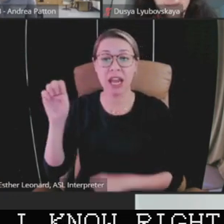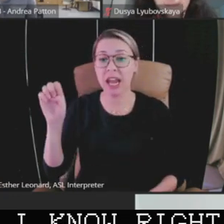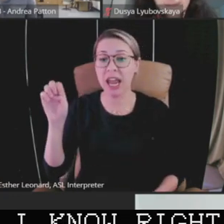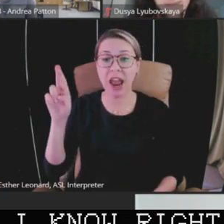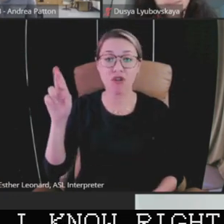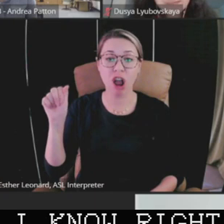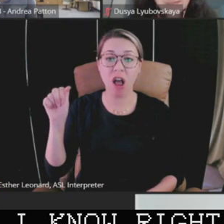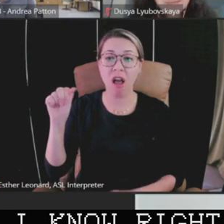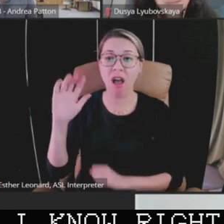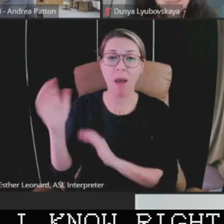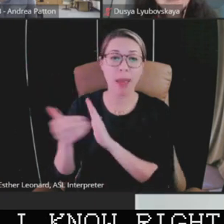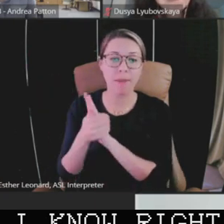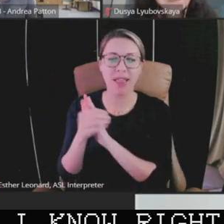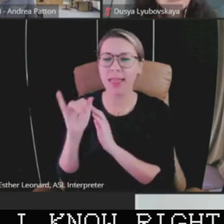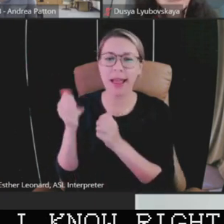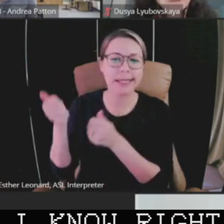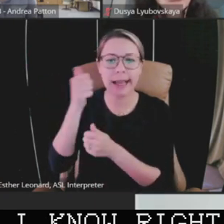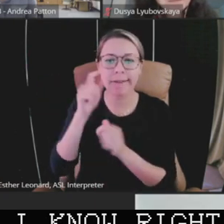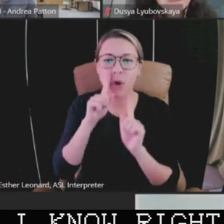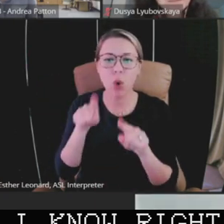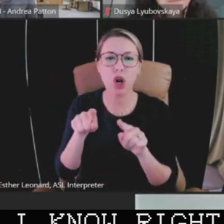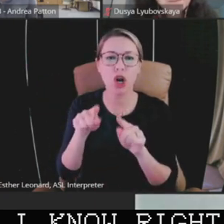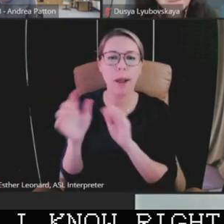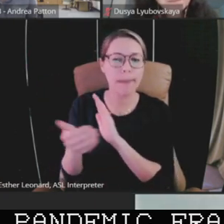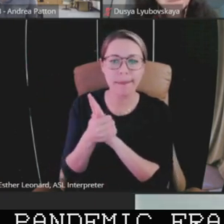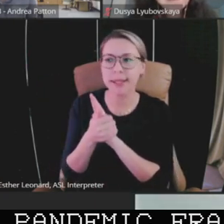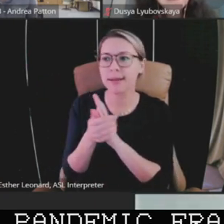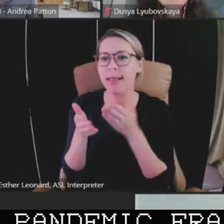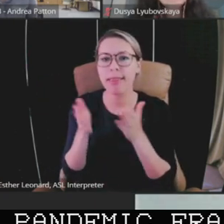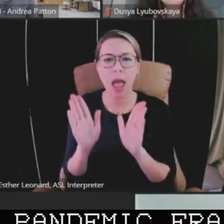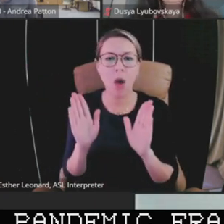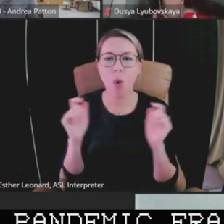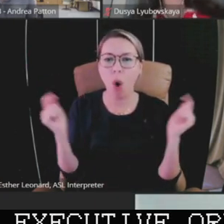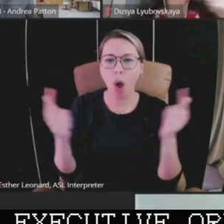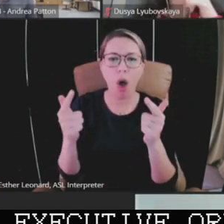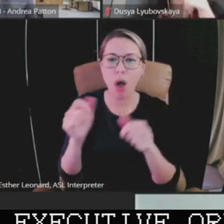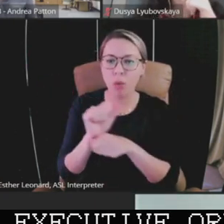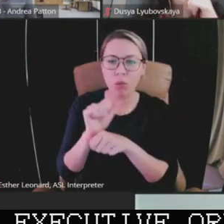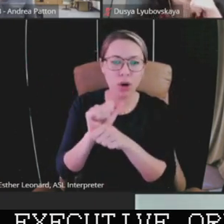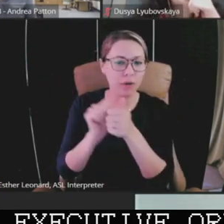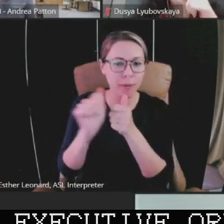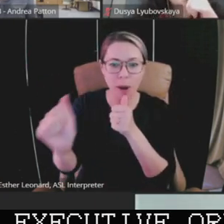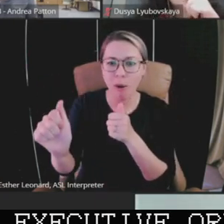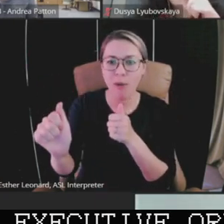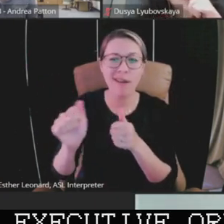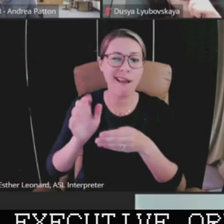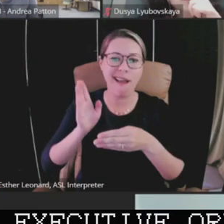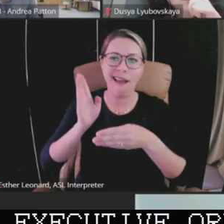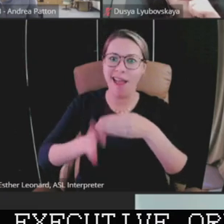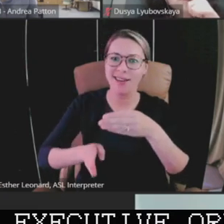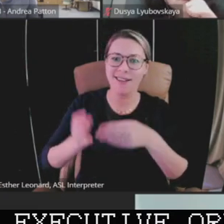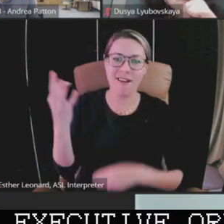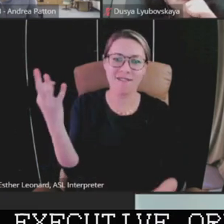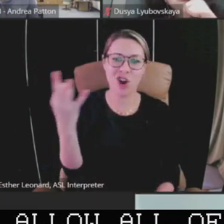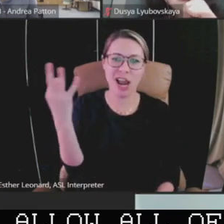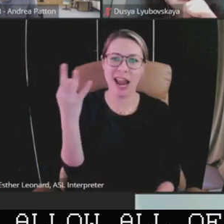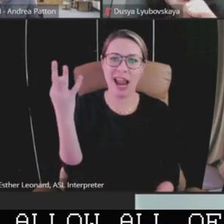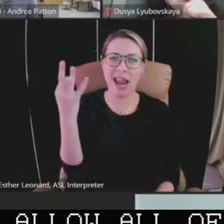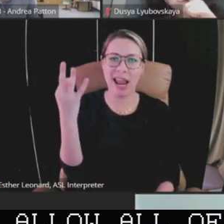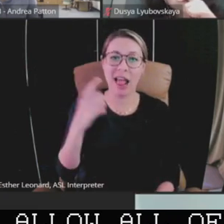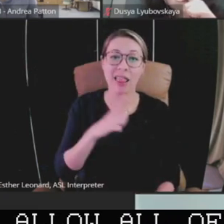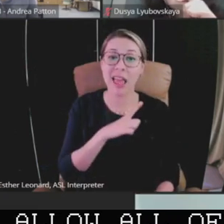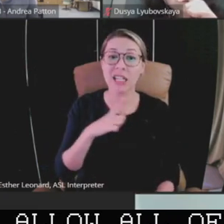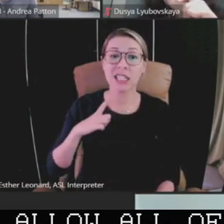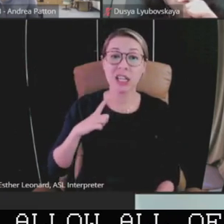amendments, like executive order amendments that allow all of us to be remote, end on Friday. The legislature is